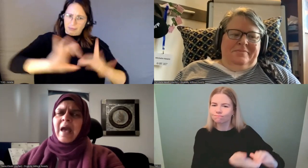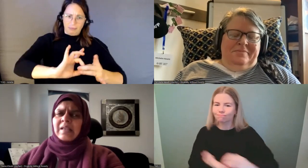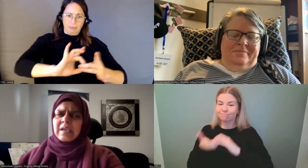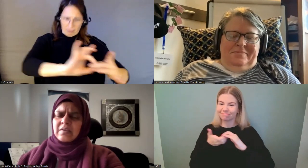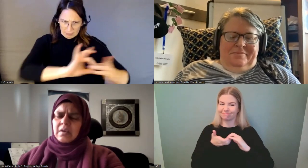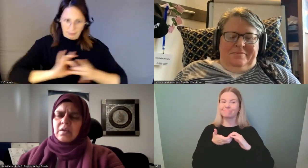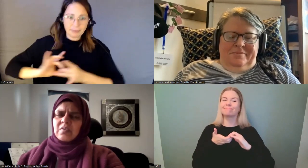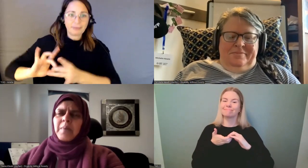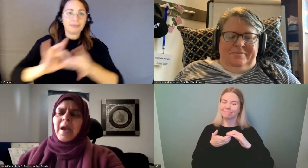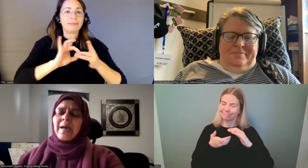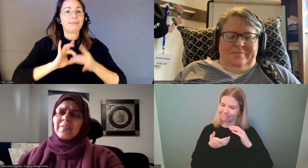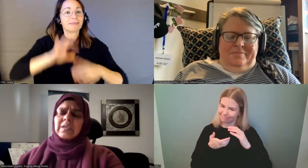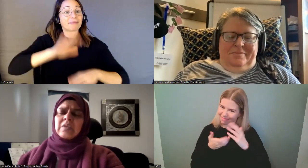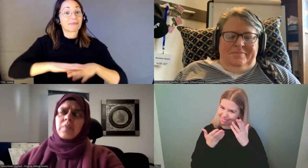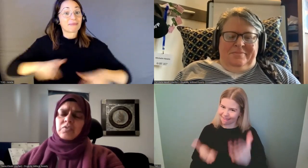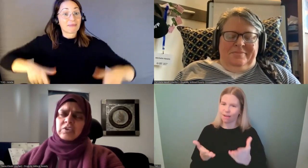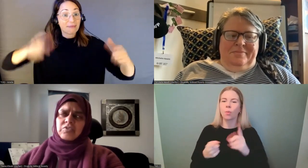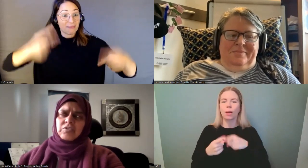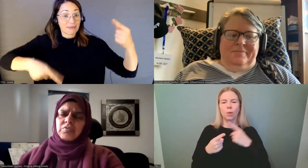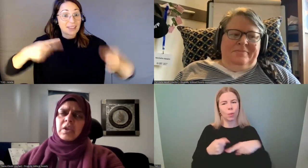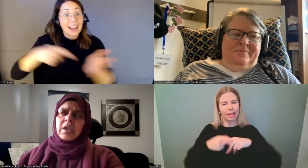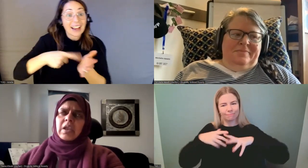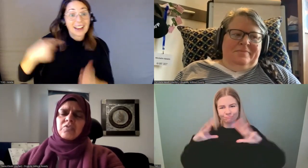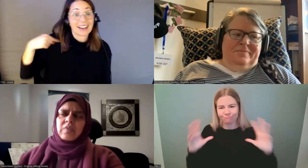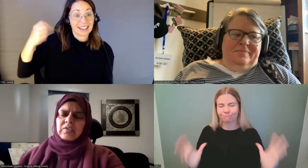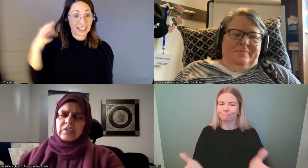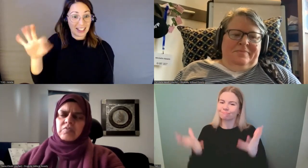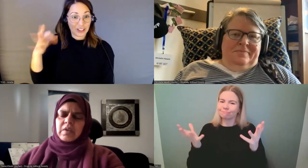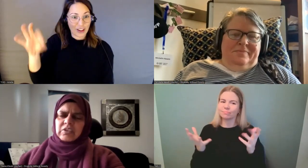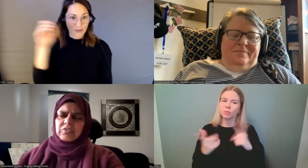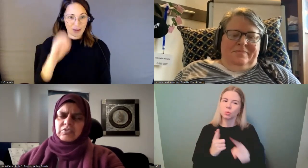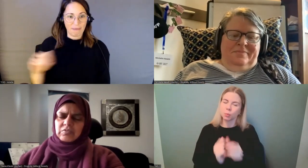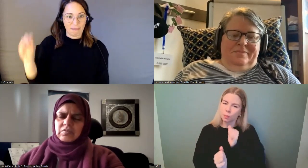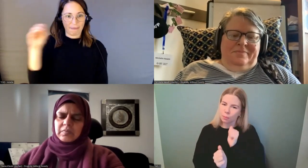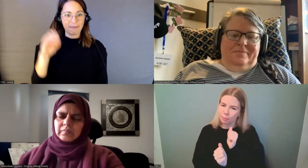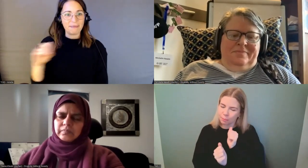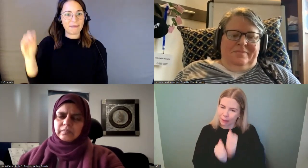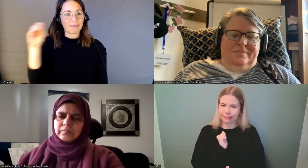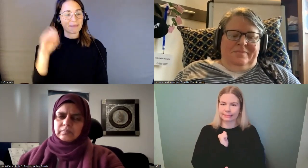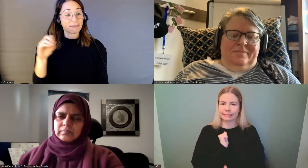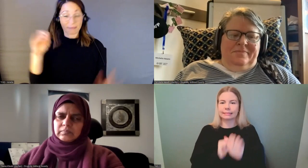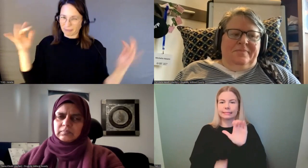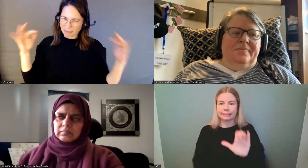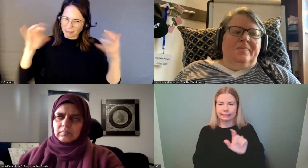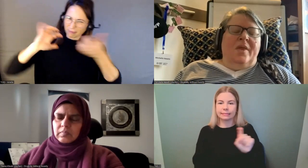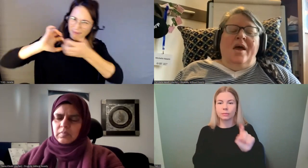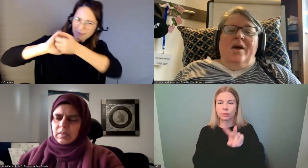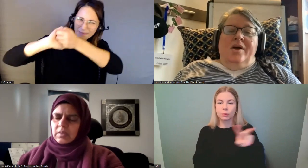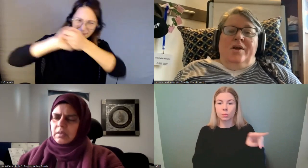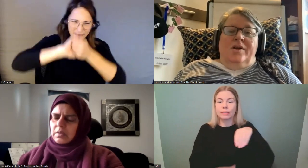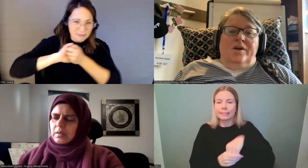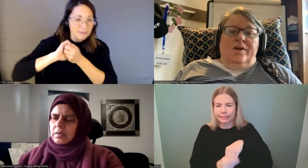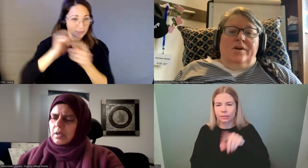we rallied to pass C-22 in 2022.